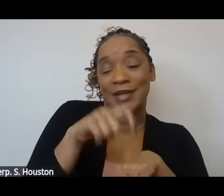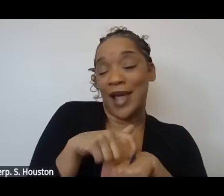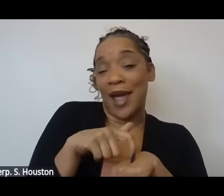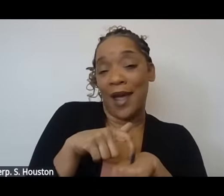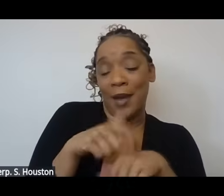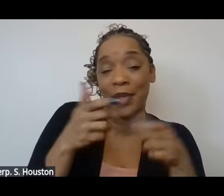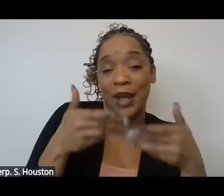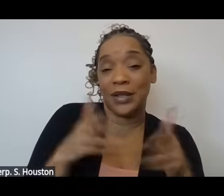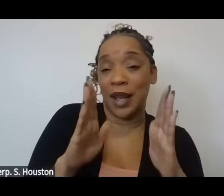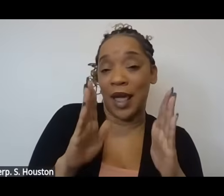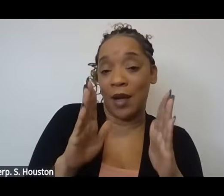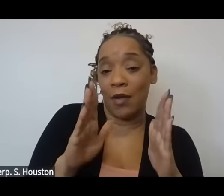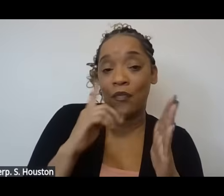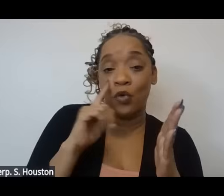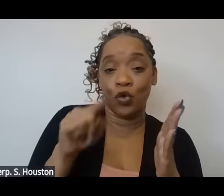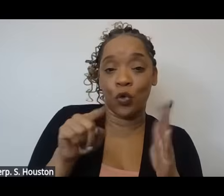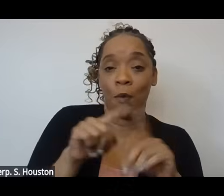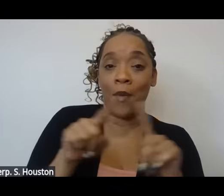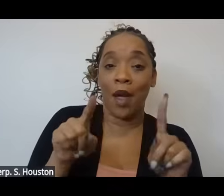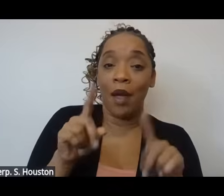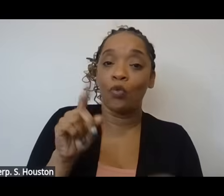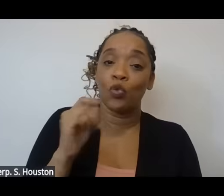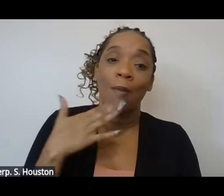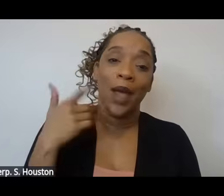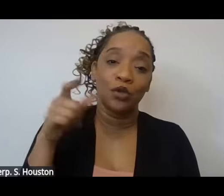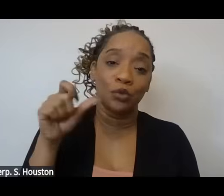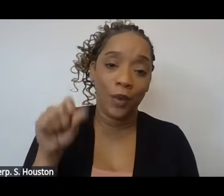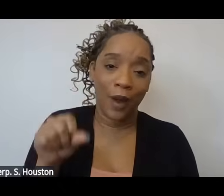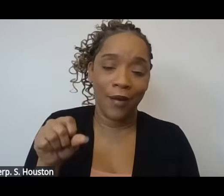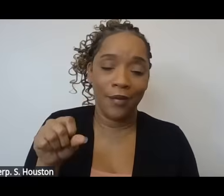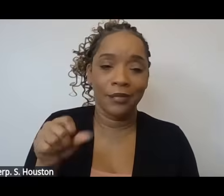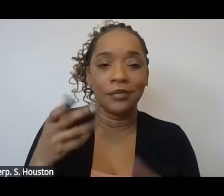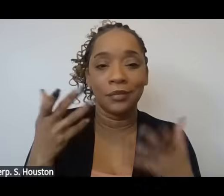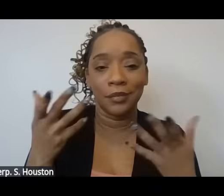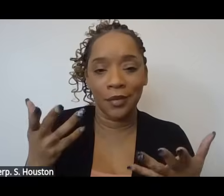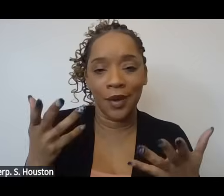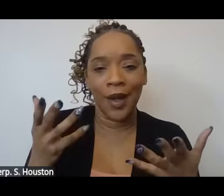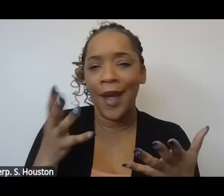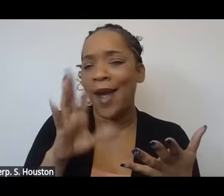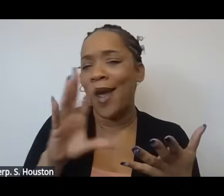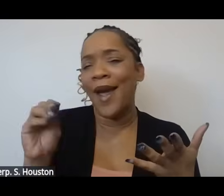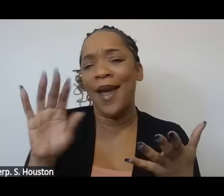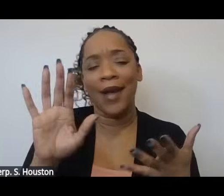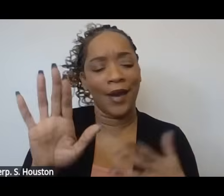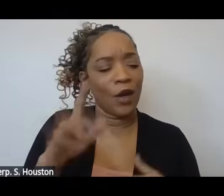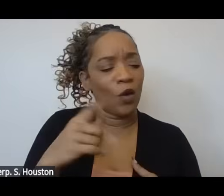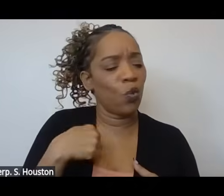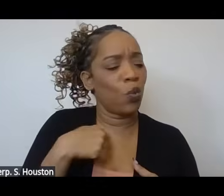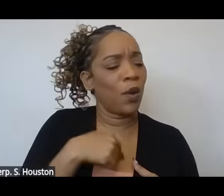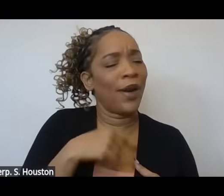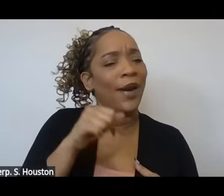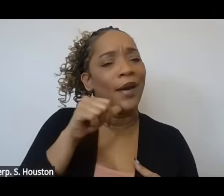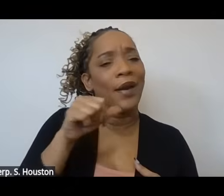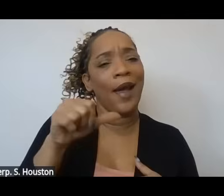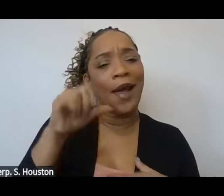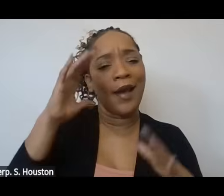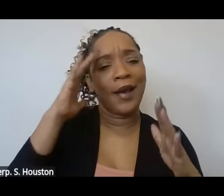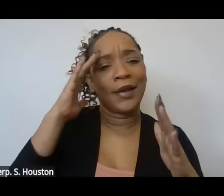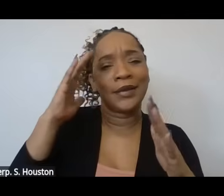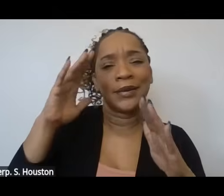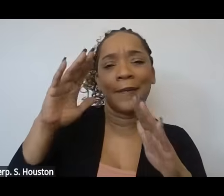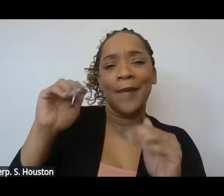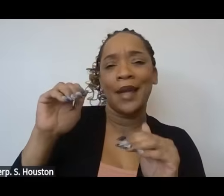but do the best you can. And we don't anticipate, at least in